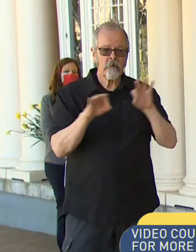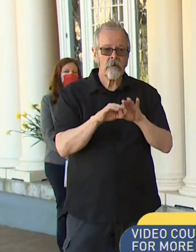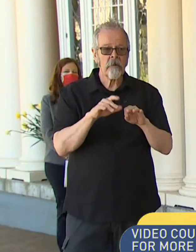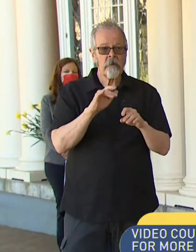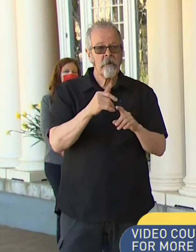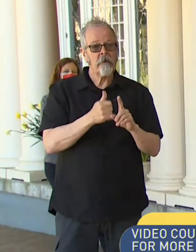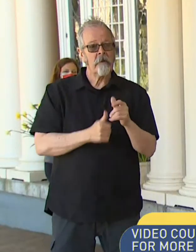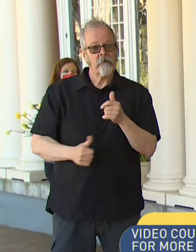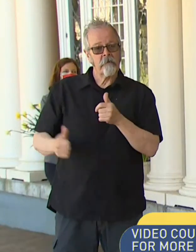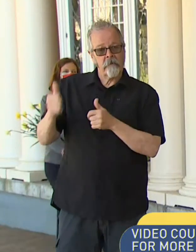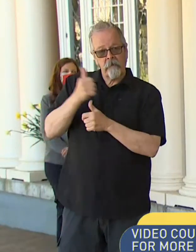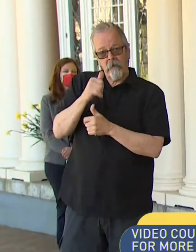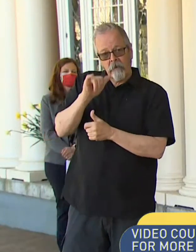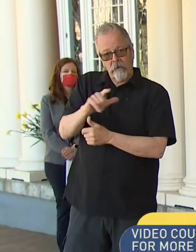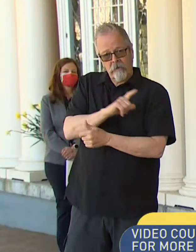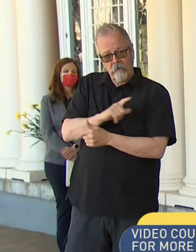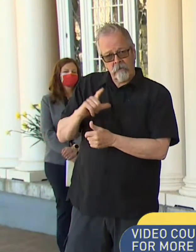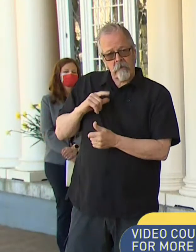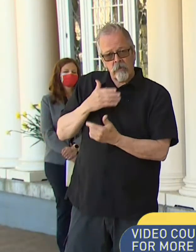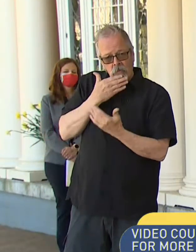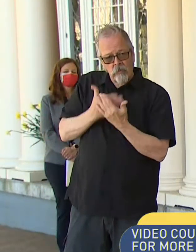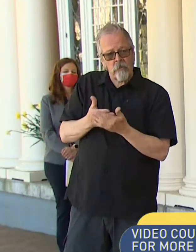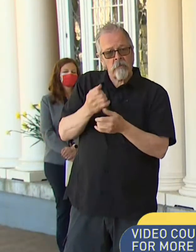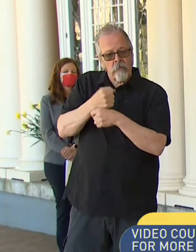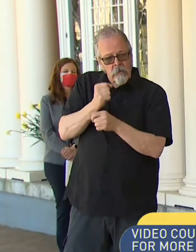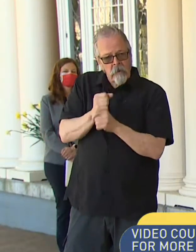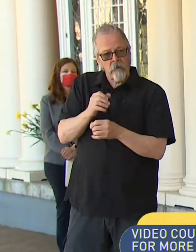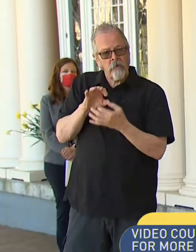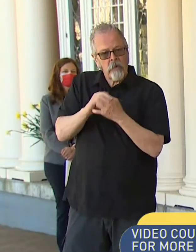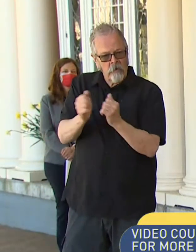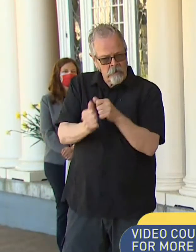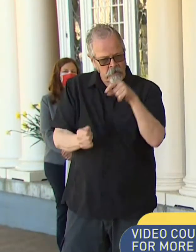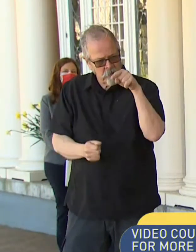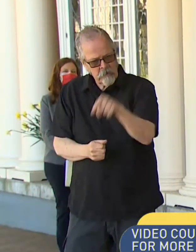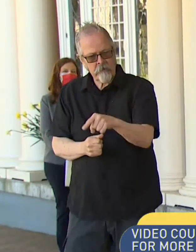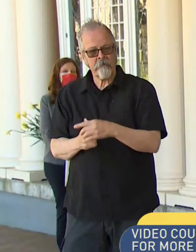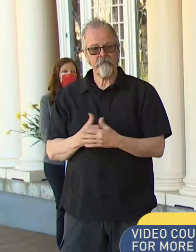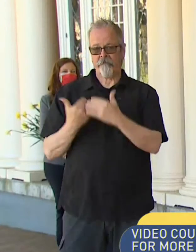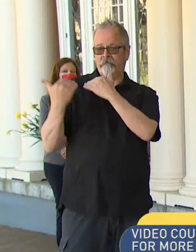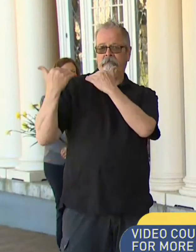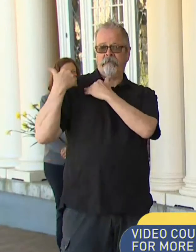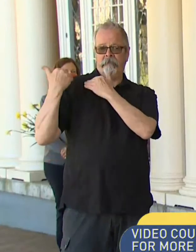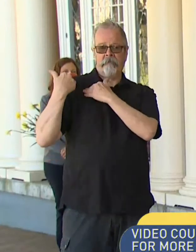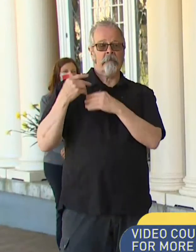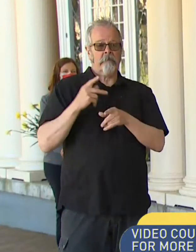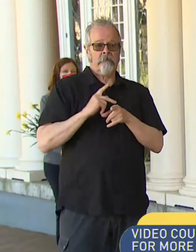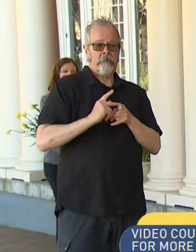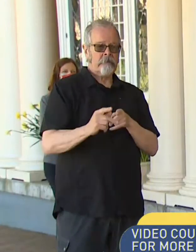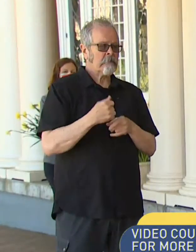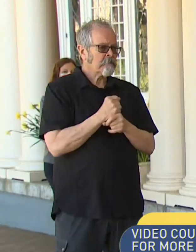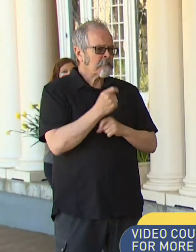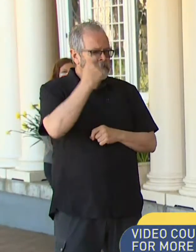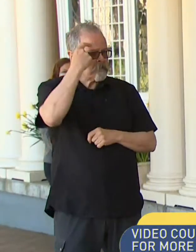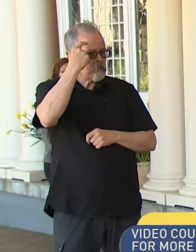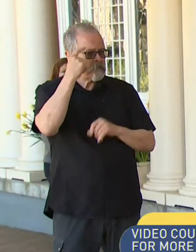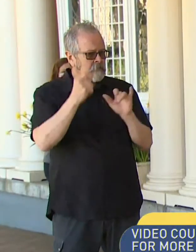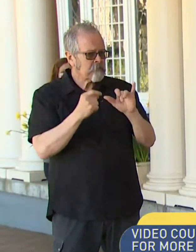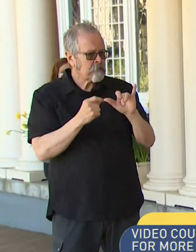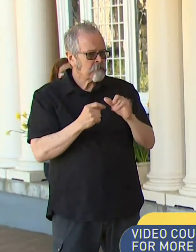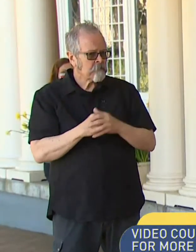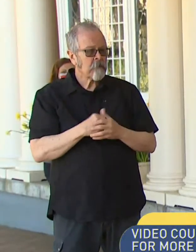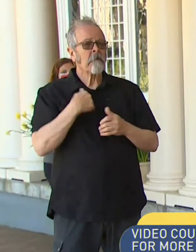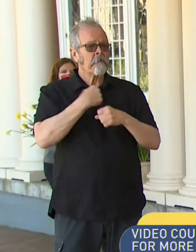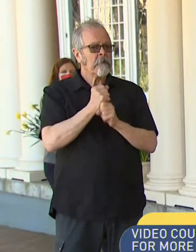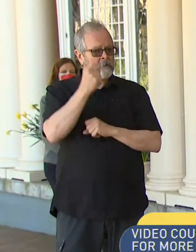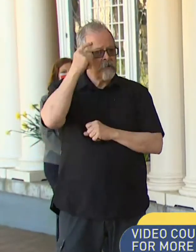good product in that regard. Some of the accountabilities professionally I think make sense. I thought they made sense even before some of the recent